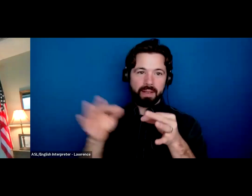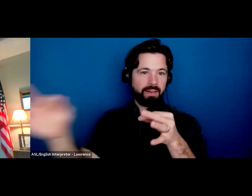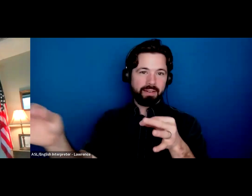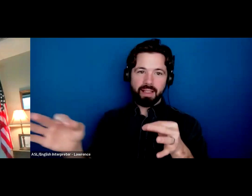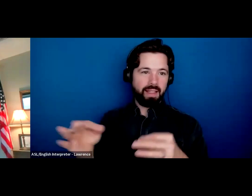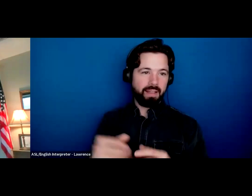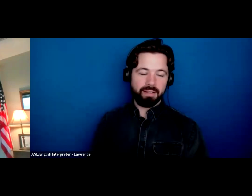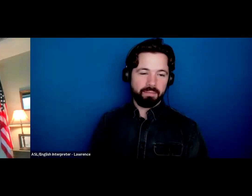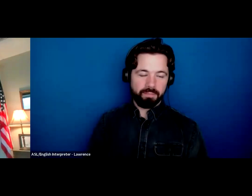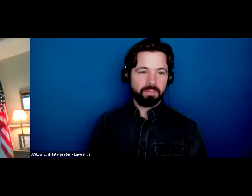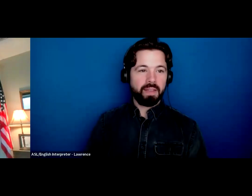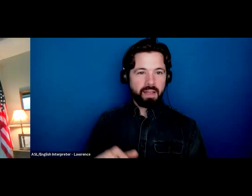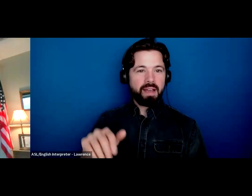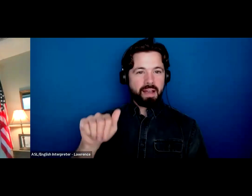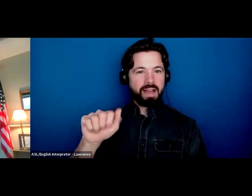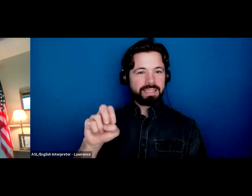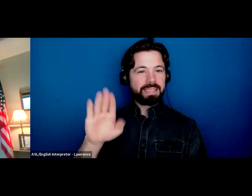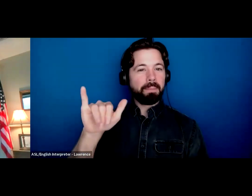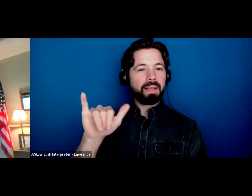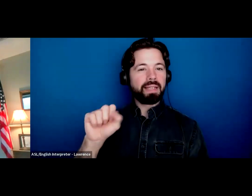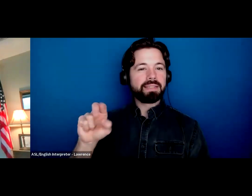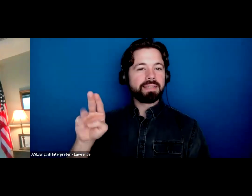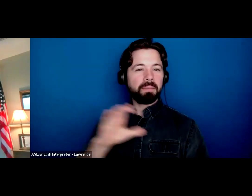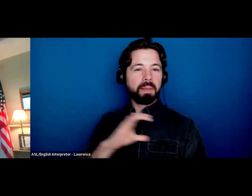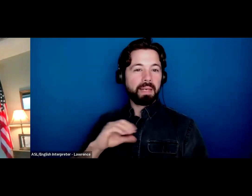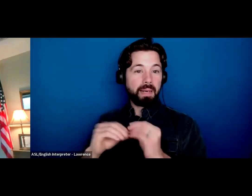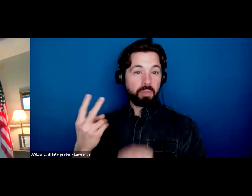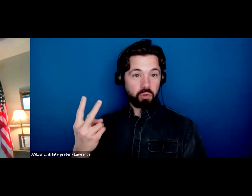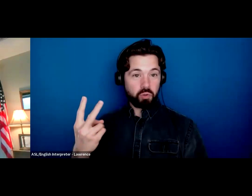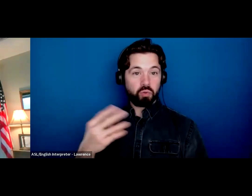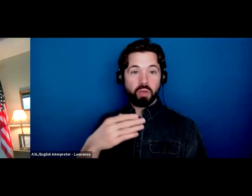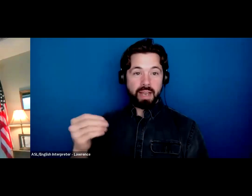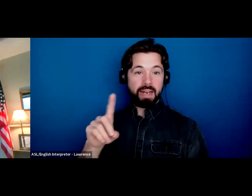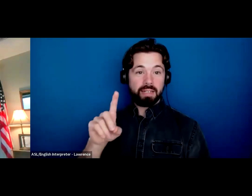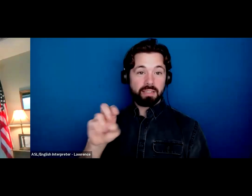the Assembly Subcommittee 2 and Dr. Jackson